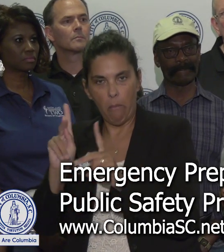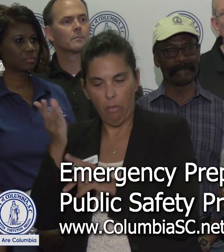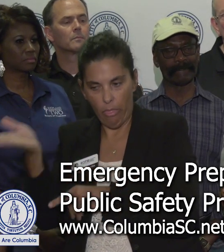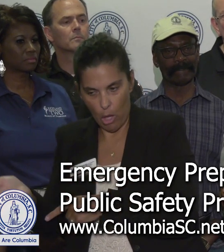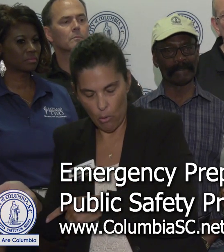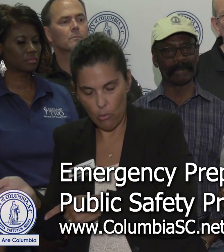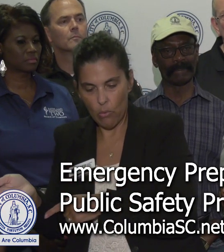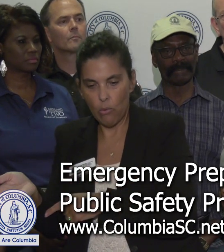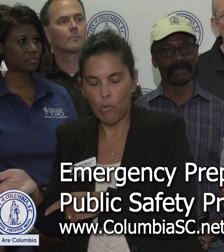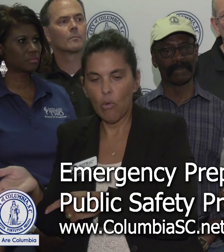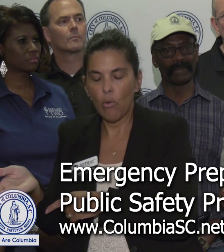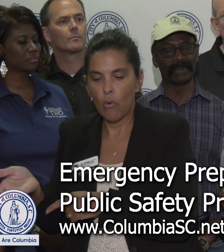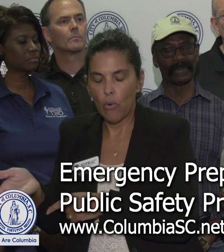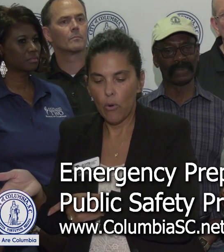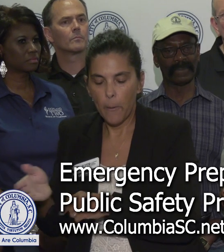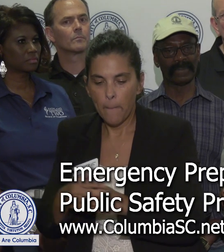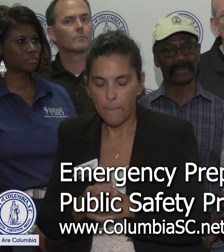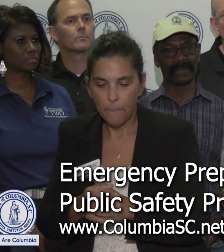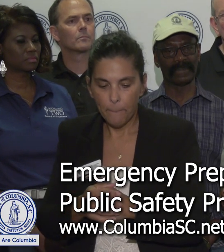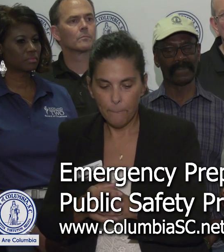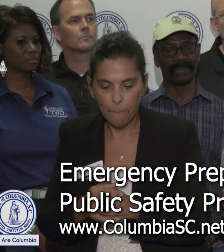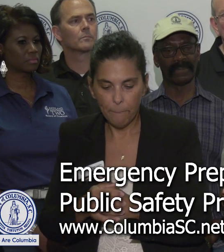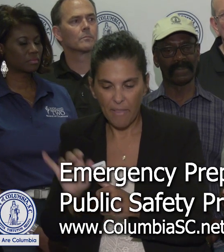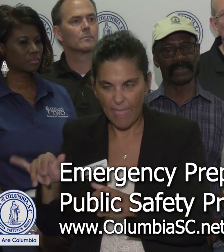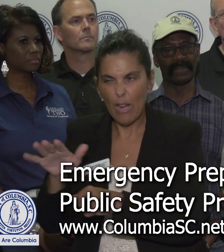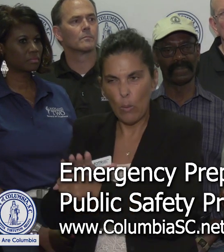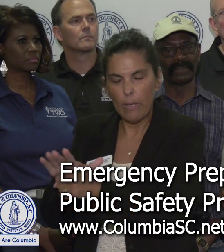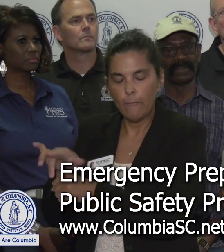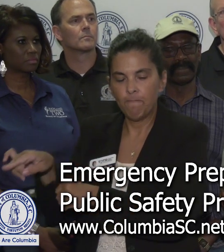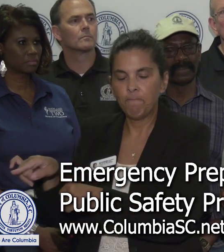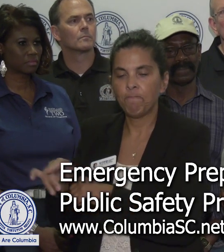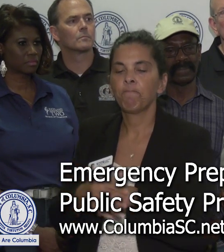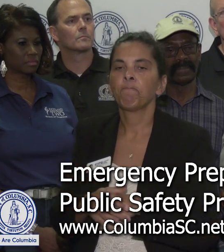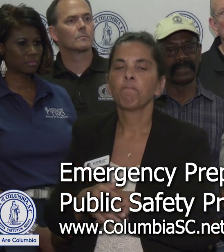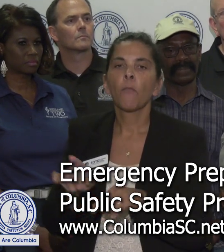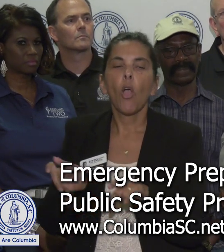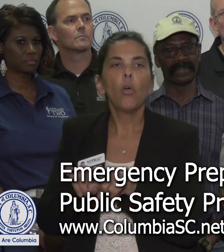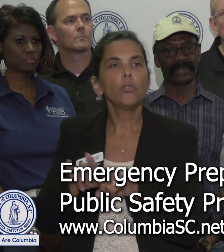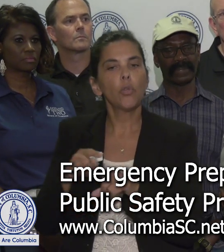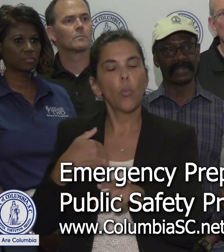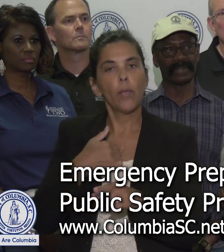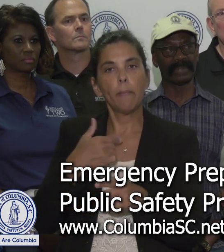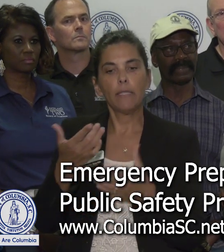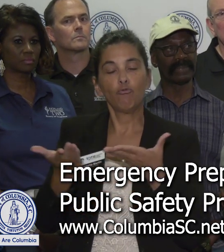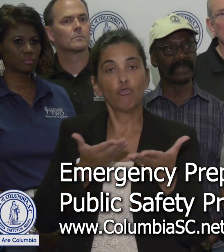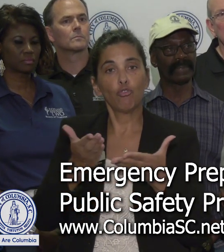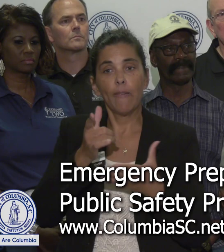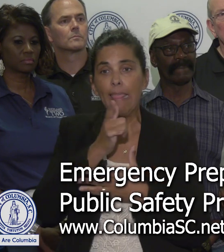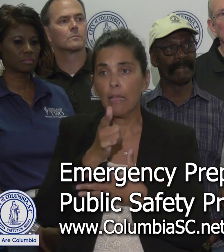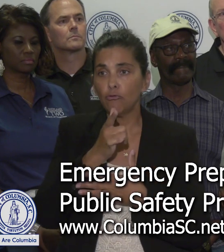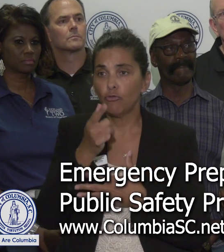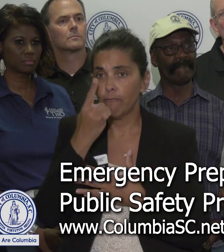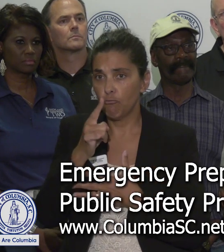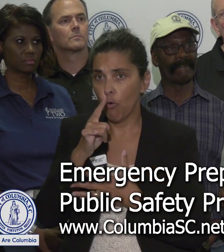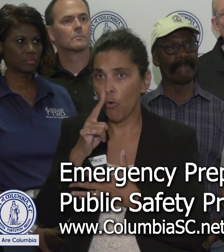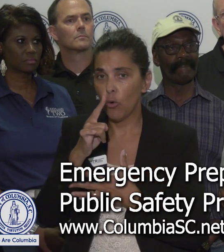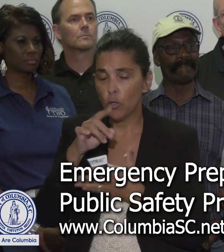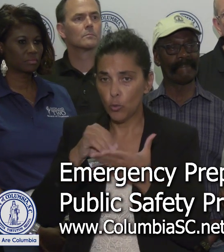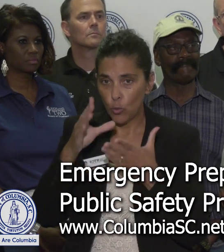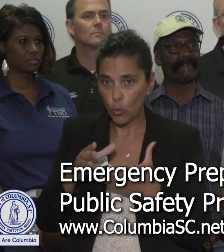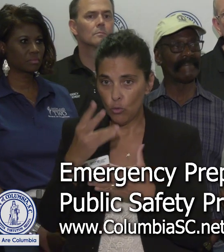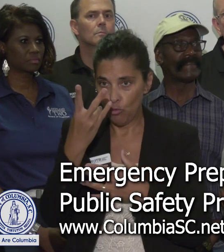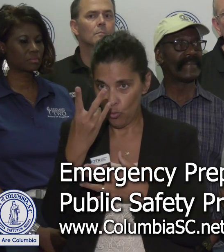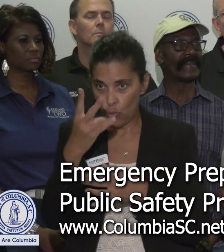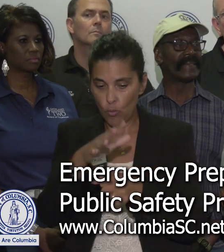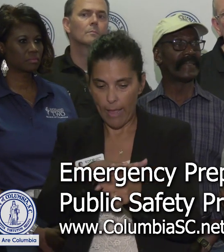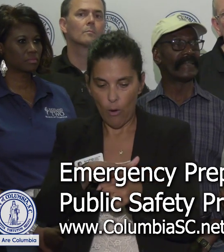already seek shelter at that location. We've also been serving lunch for our students at two